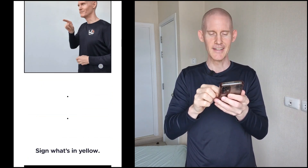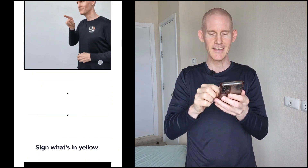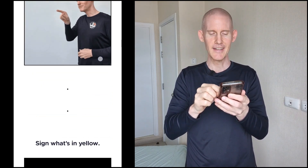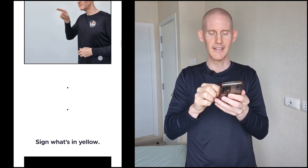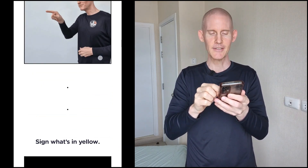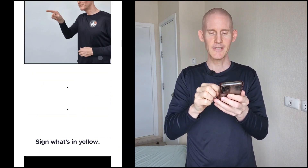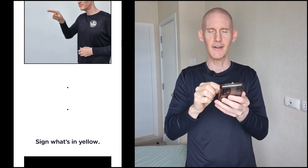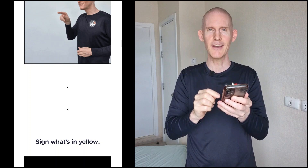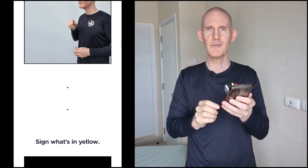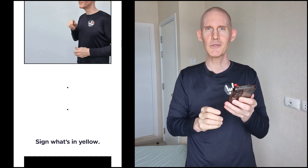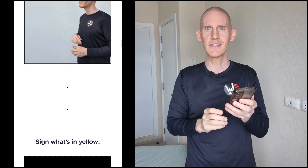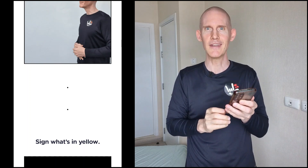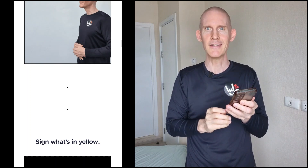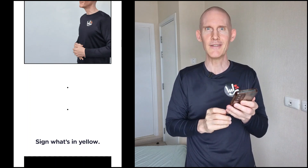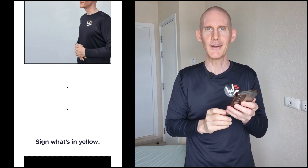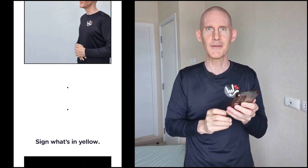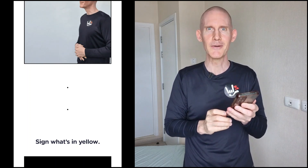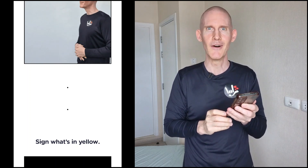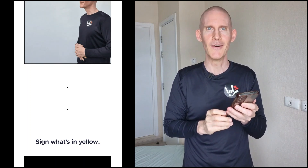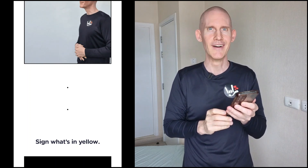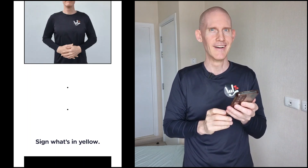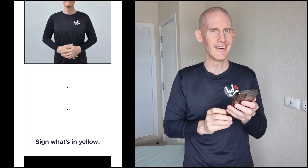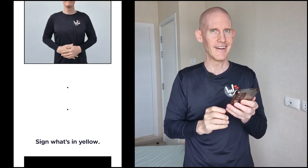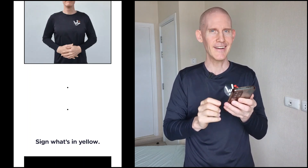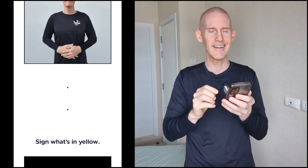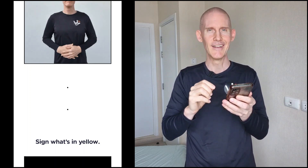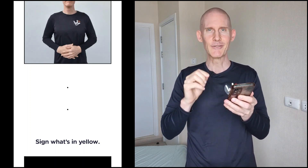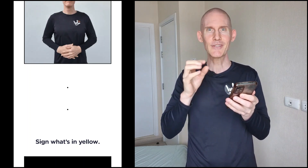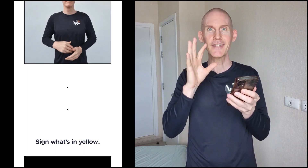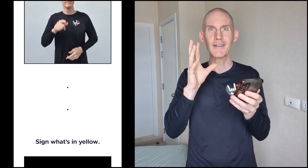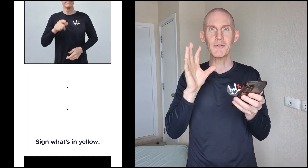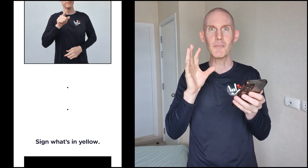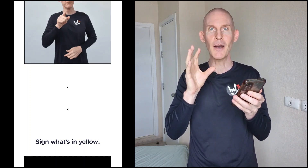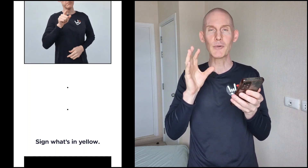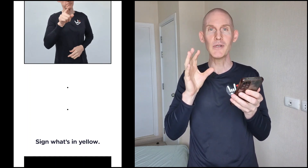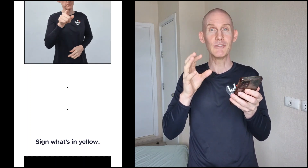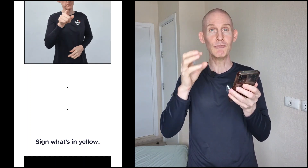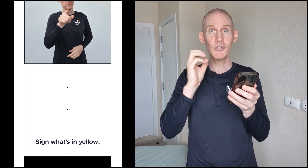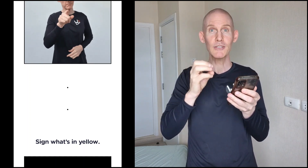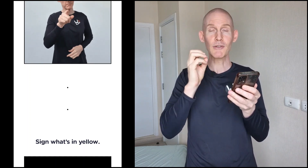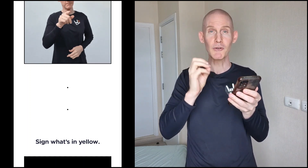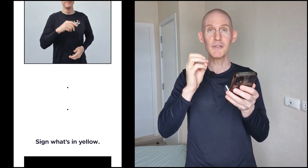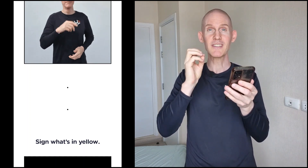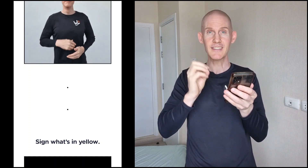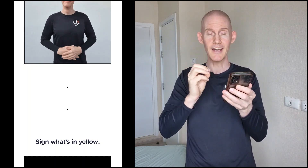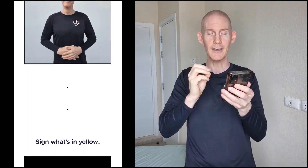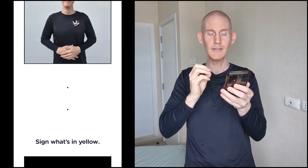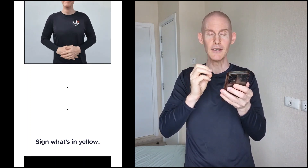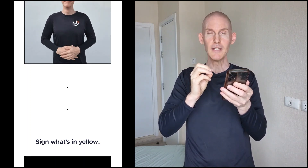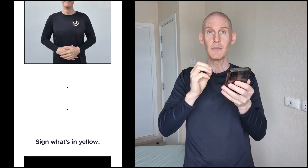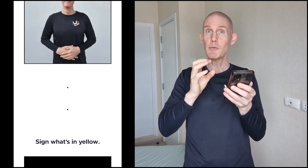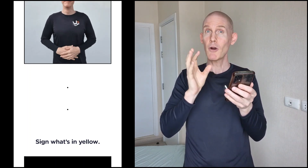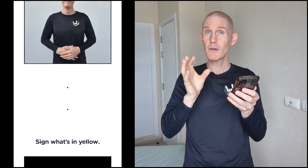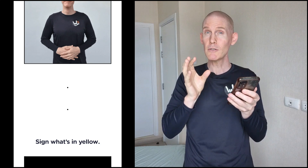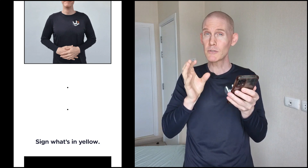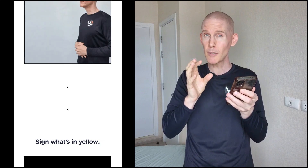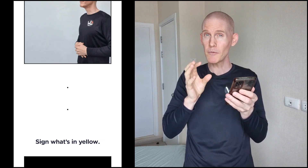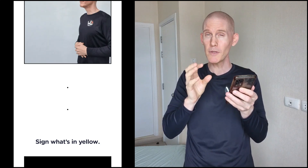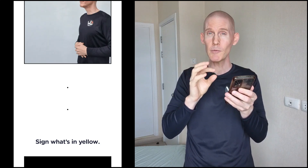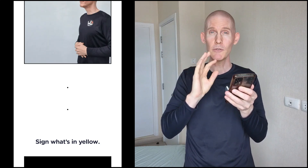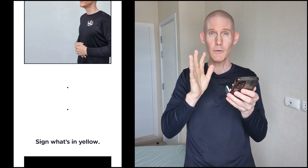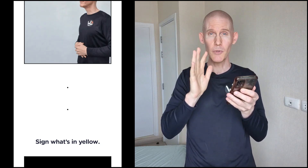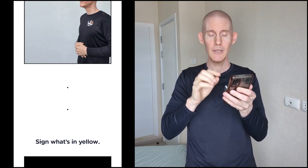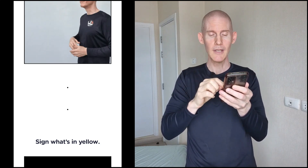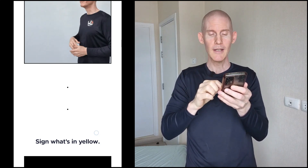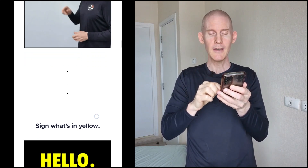right. Sign what's in yellow. So this is like a little pop quiz. You just learned the signs. Maybe you already knew some